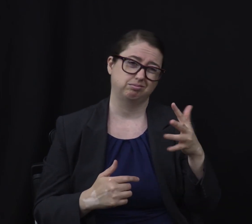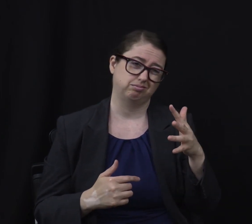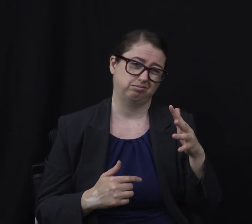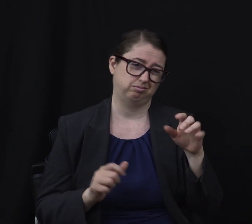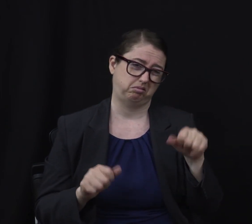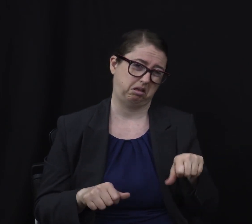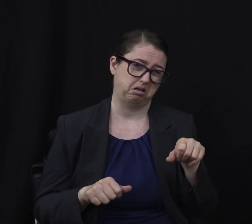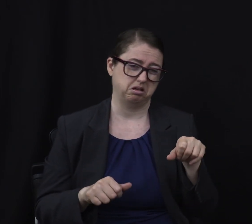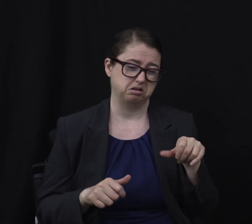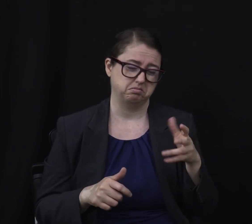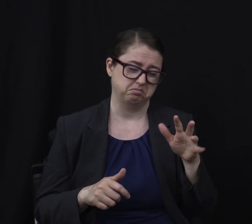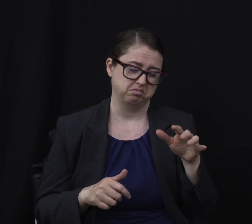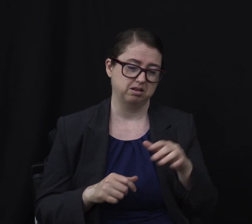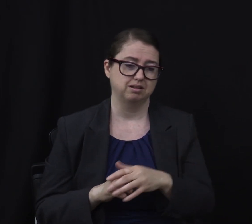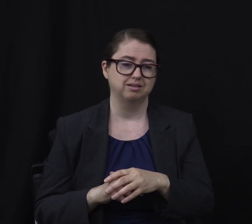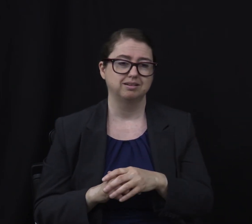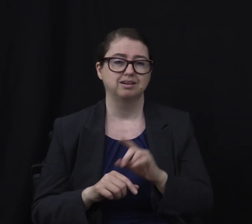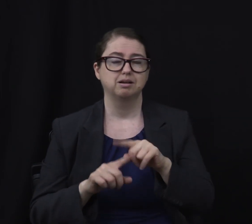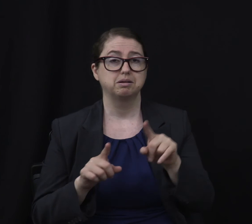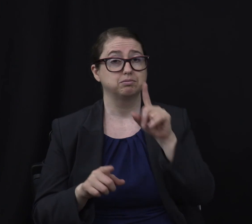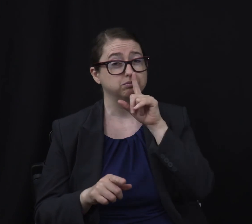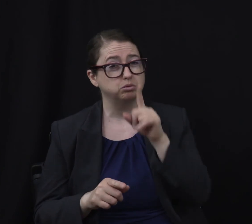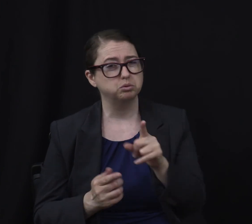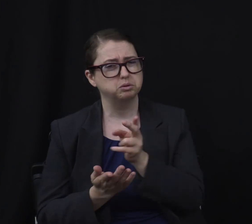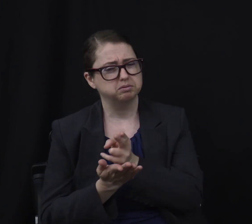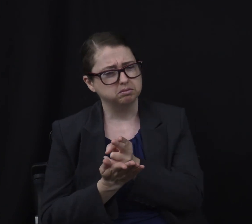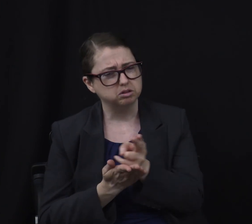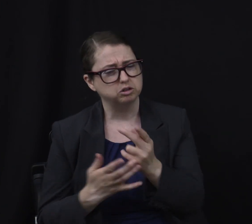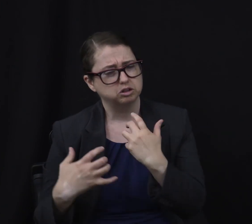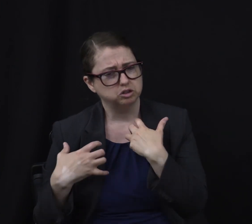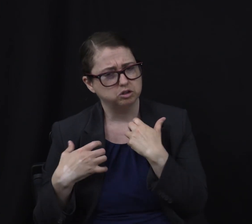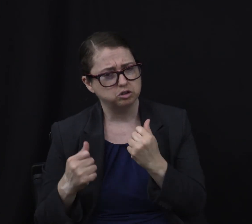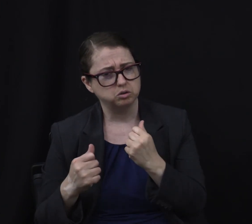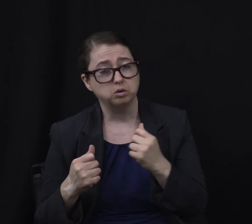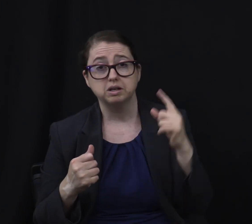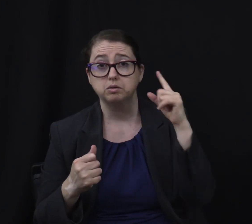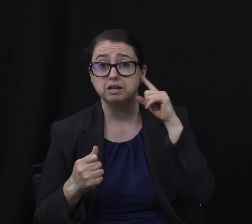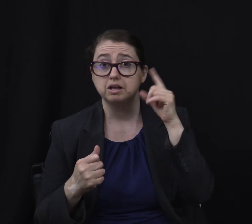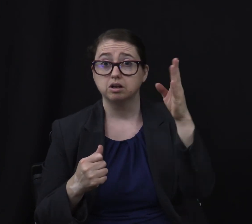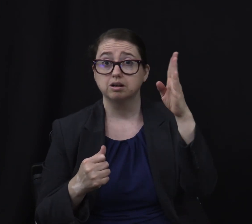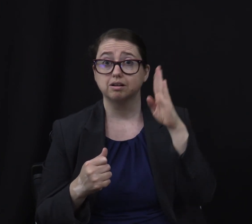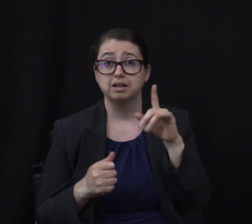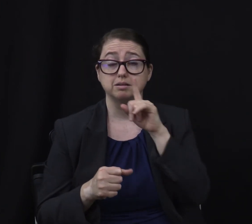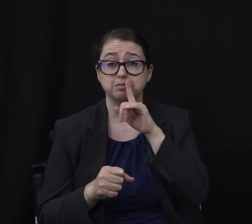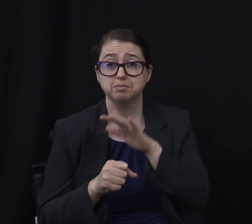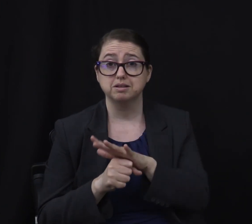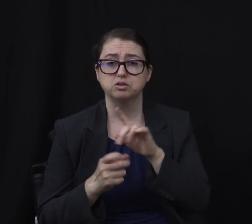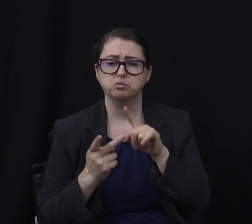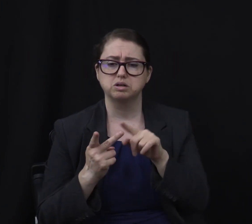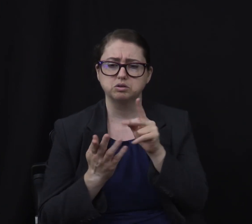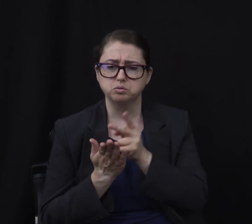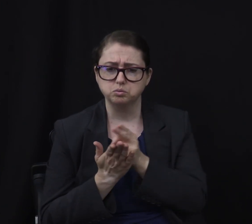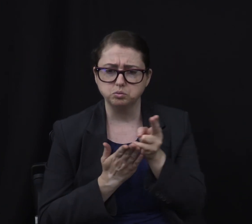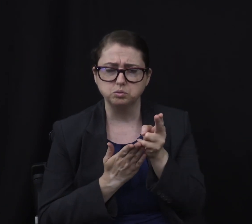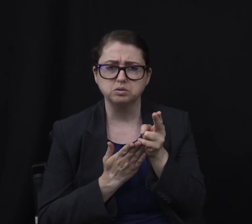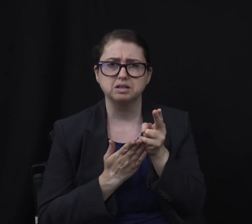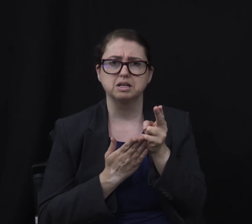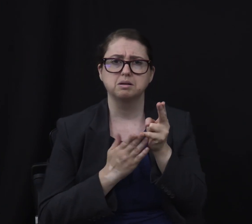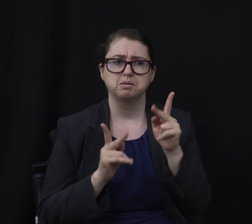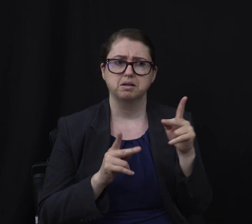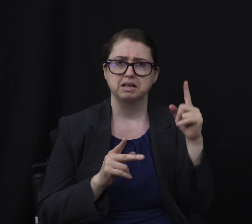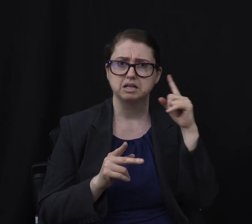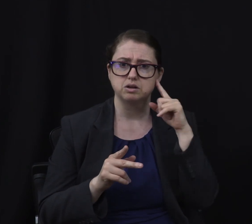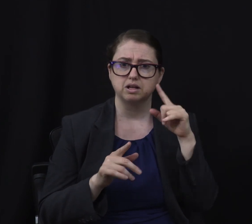True courage is when you hear the word of God or the principles of truth being mocked at school, and so you take a